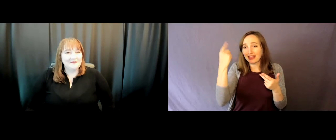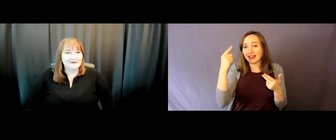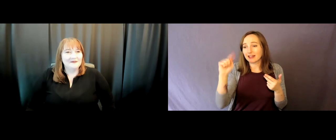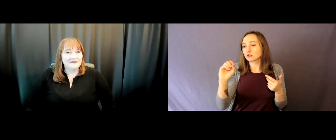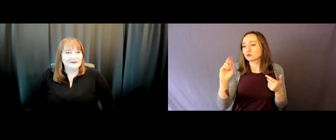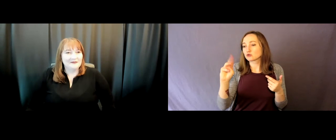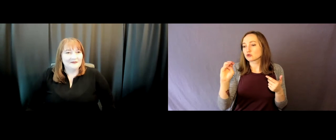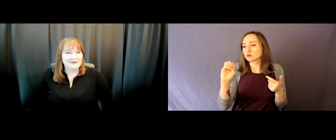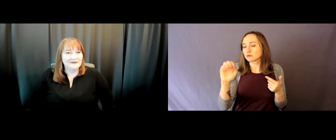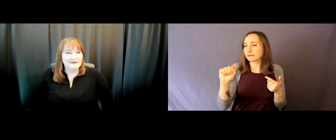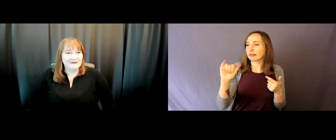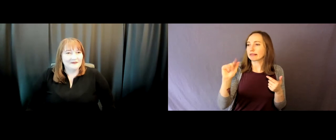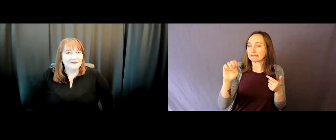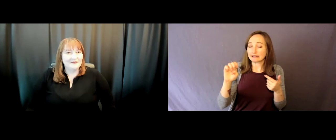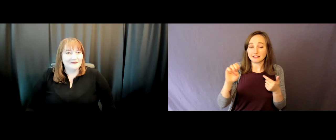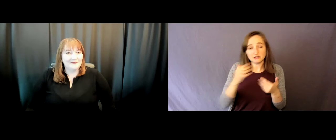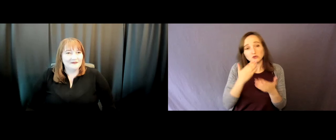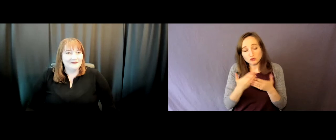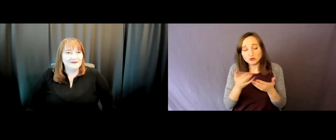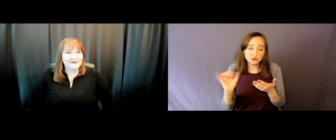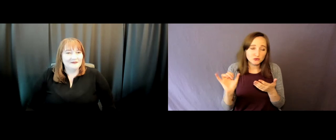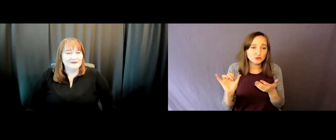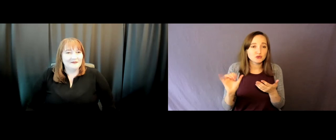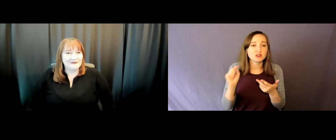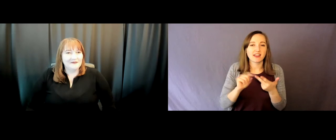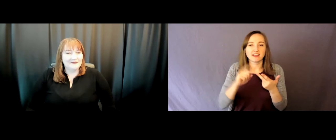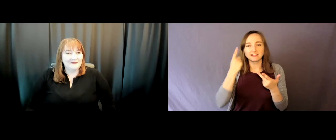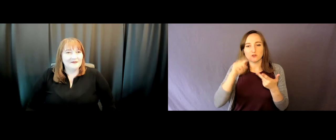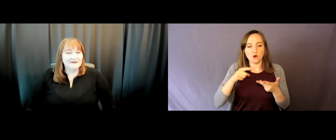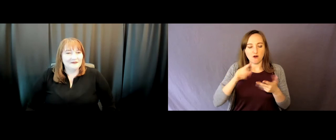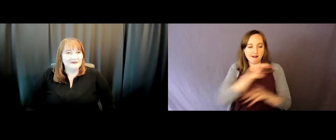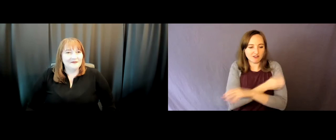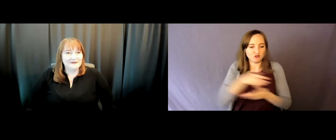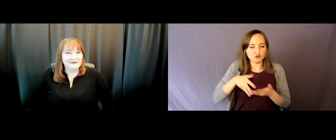a really, solid stone to have to ground